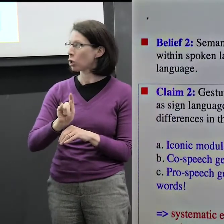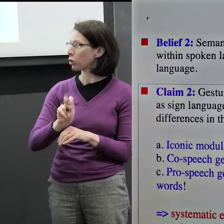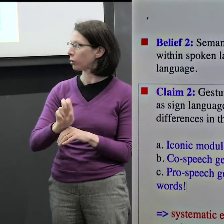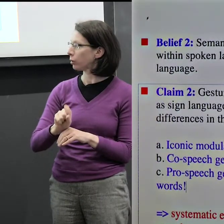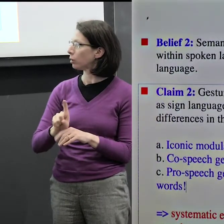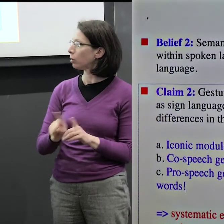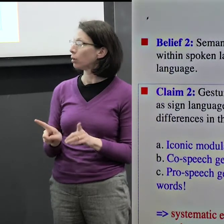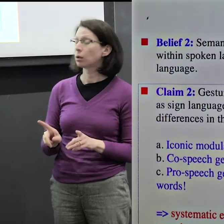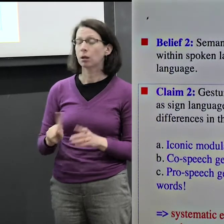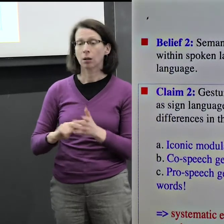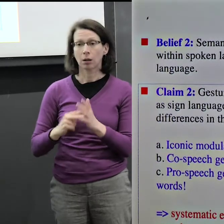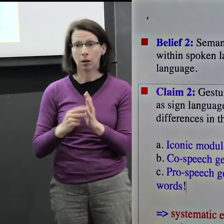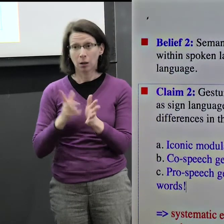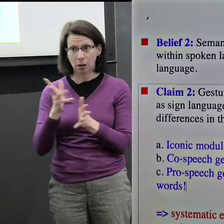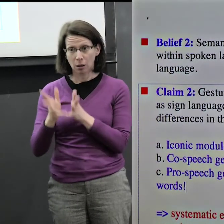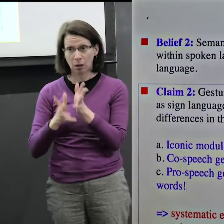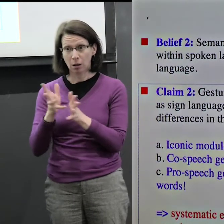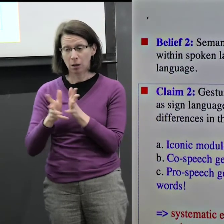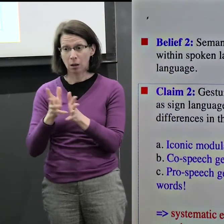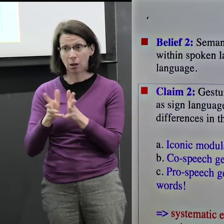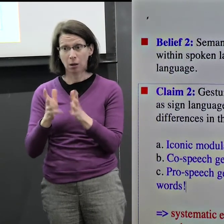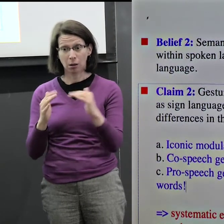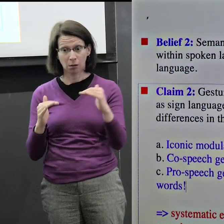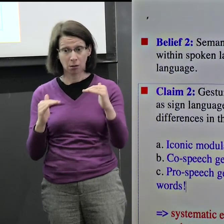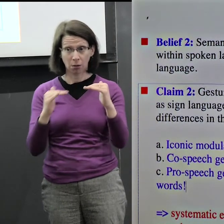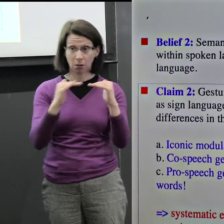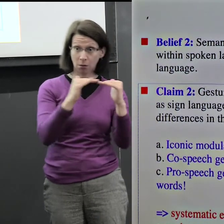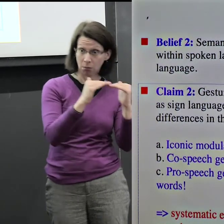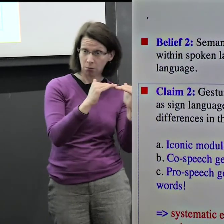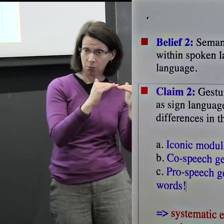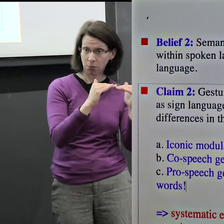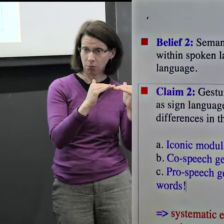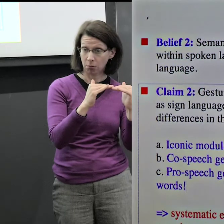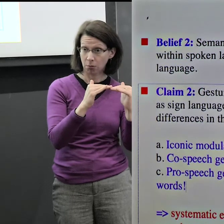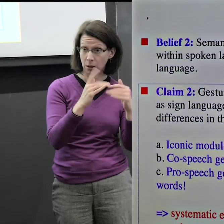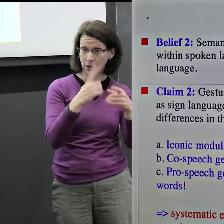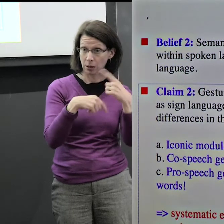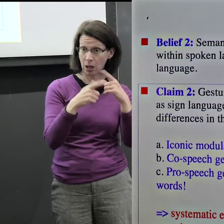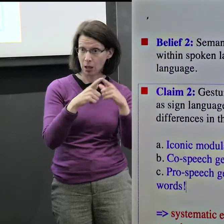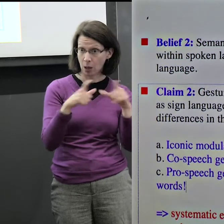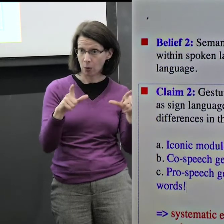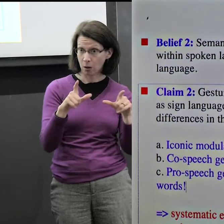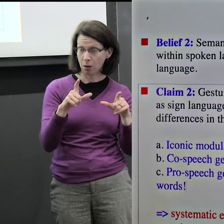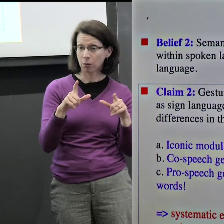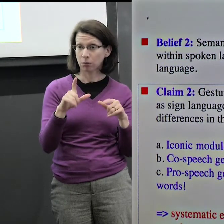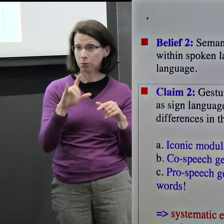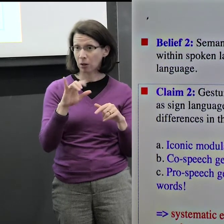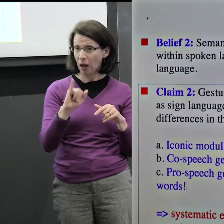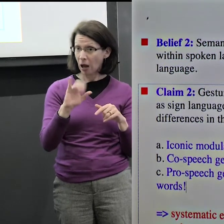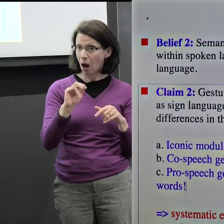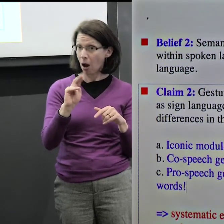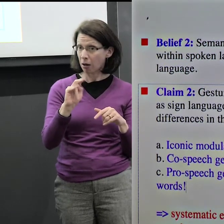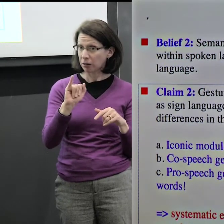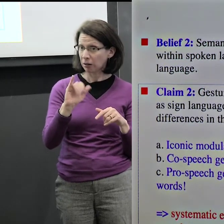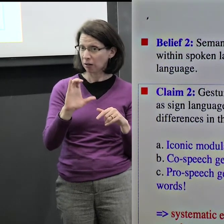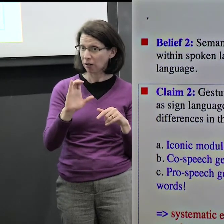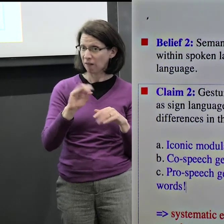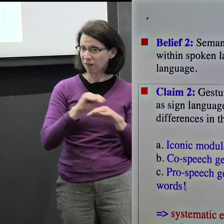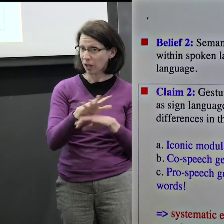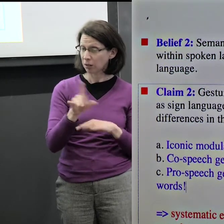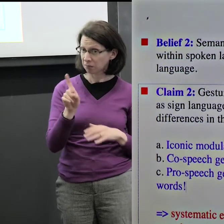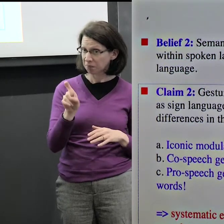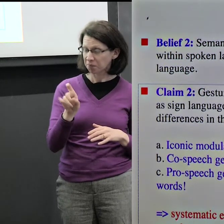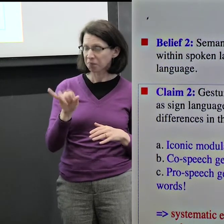it possible to match within spoken language the iconic effects found in sign language. Okay?